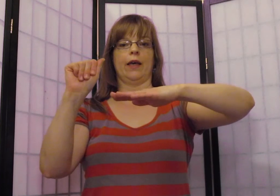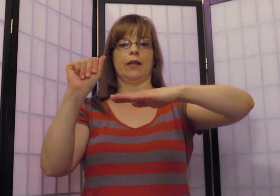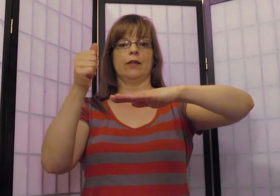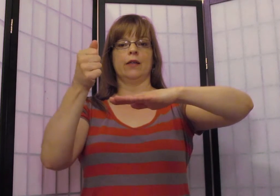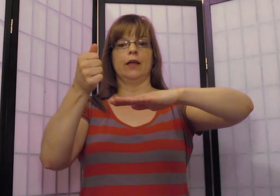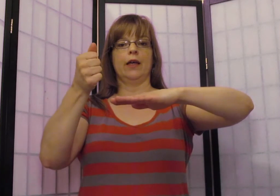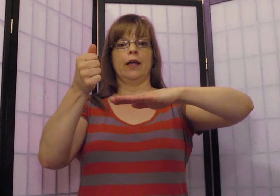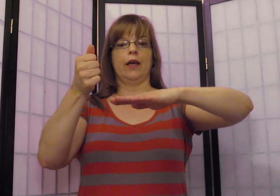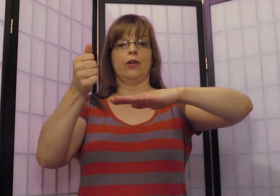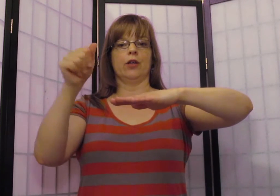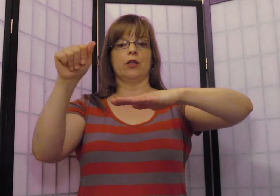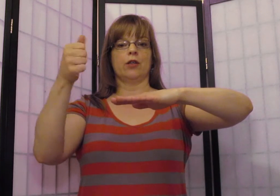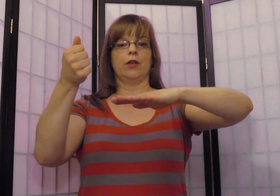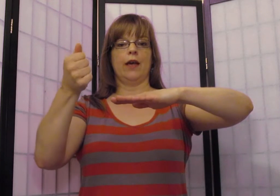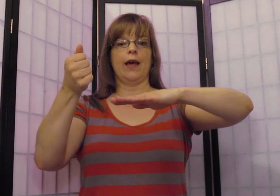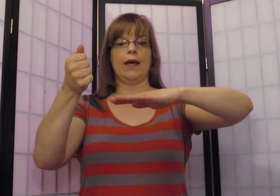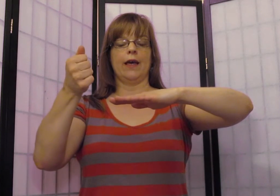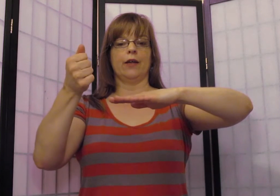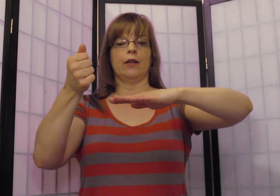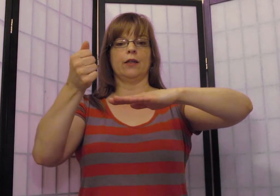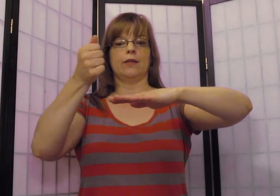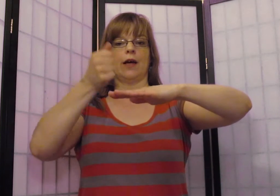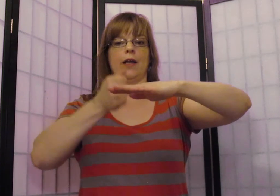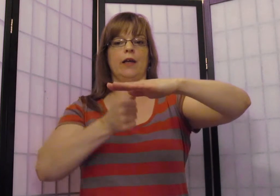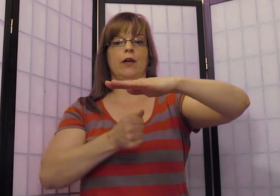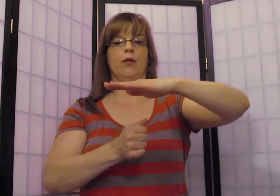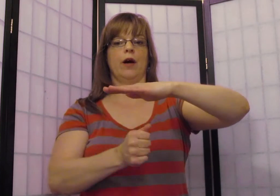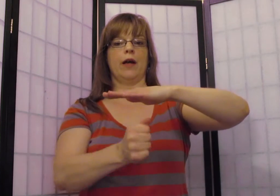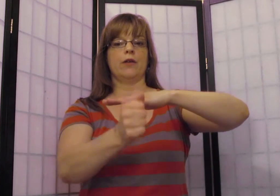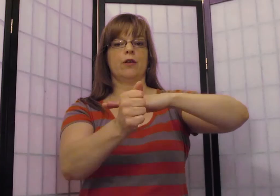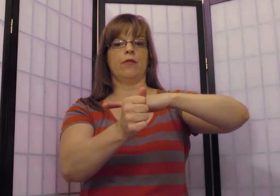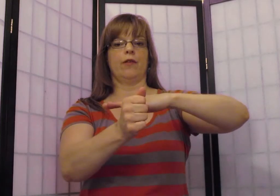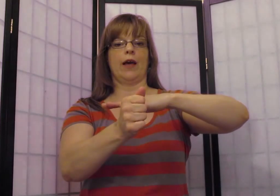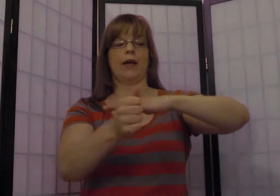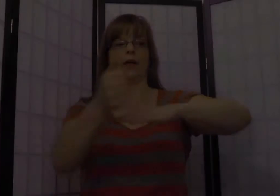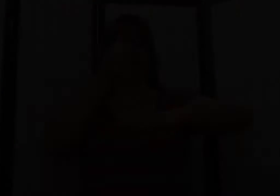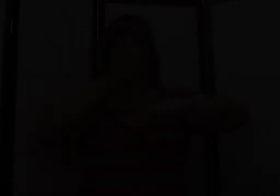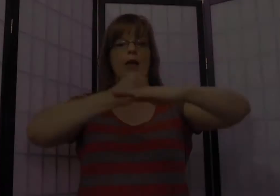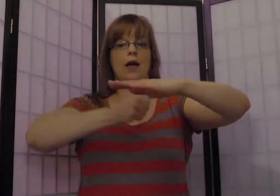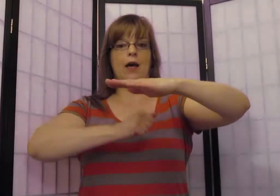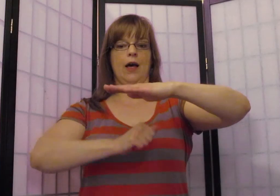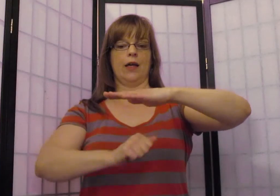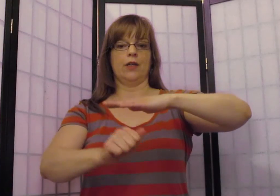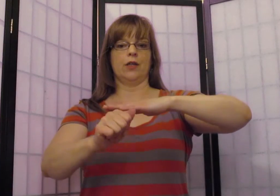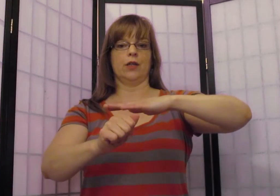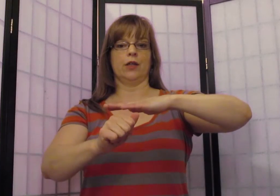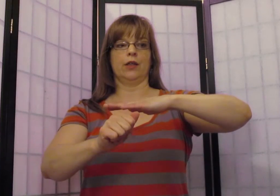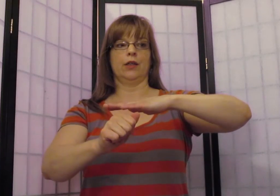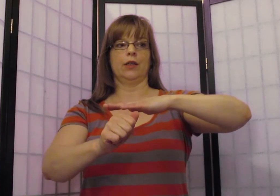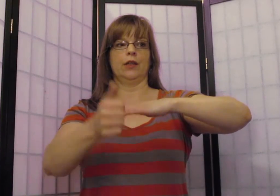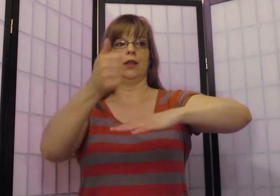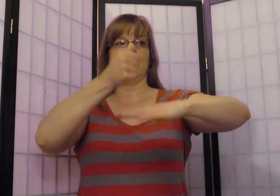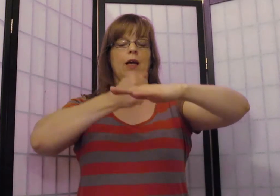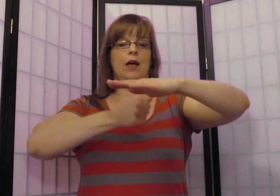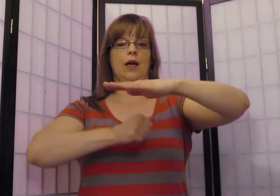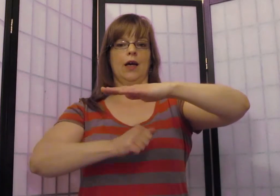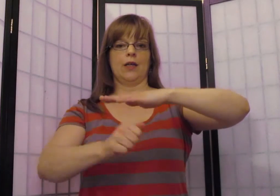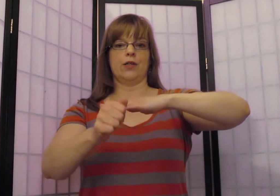hand. And you're going to turn the A hand on its side and go under the flat hand. Under. Under.